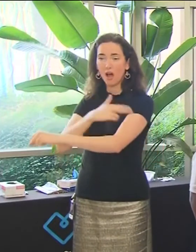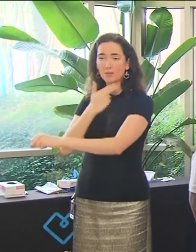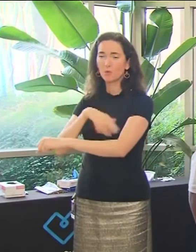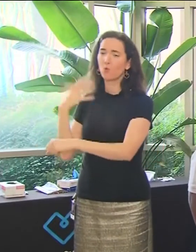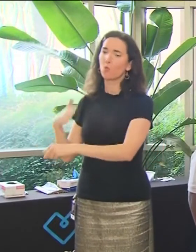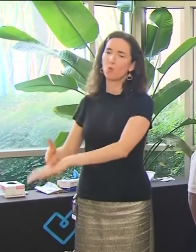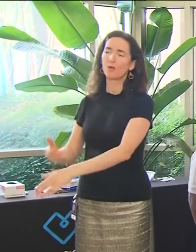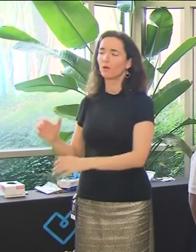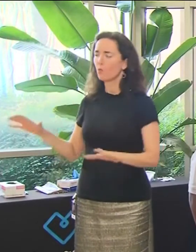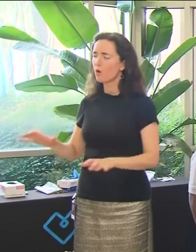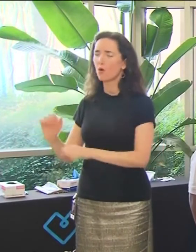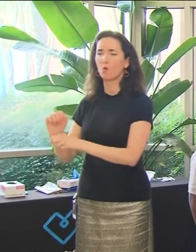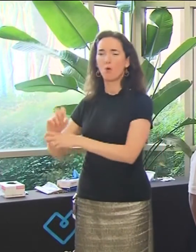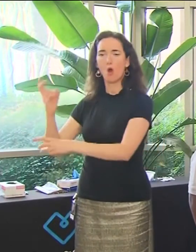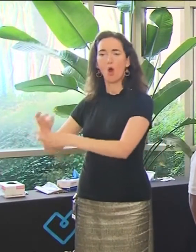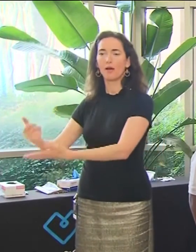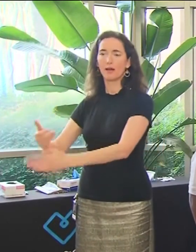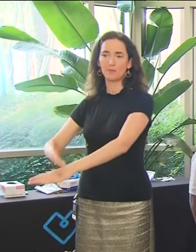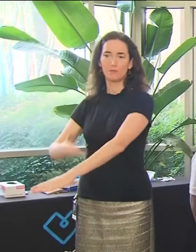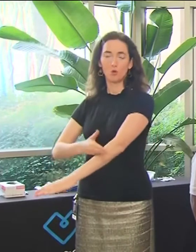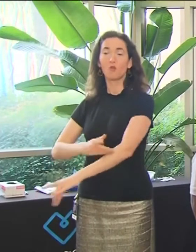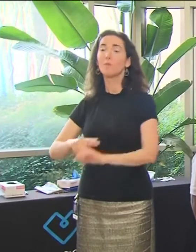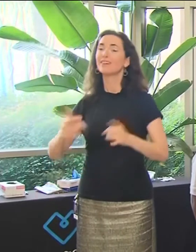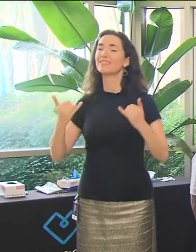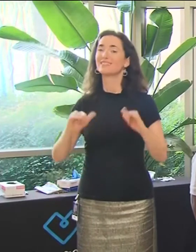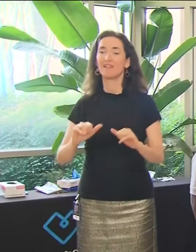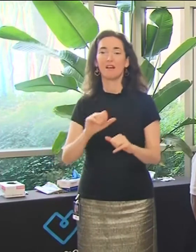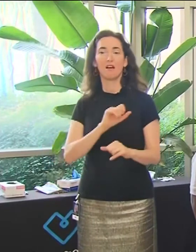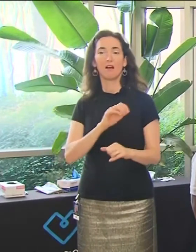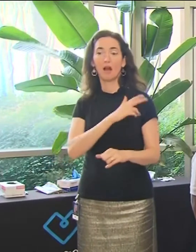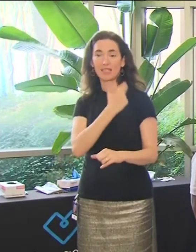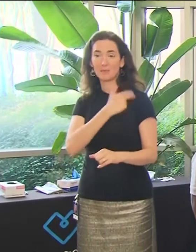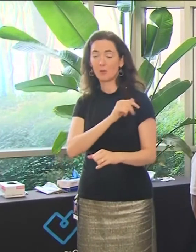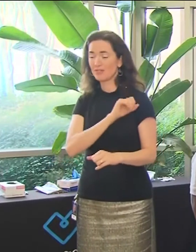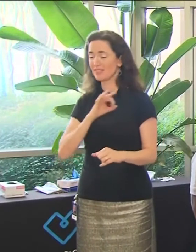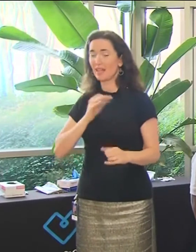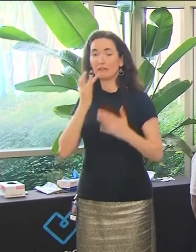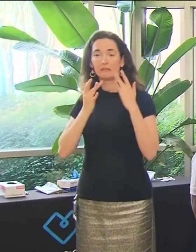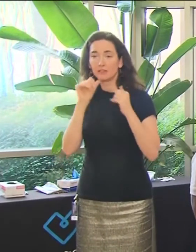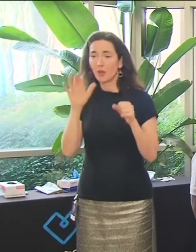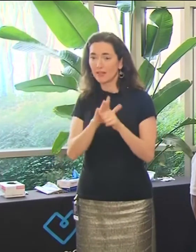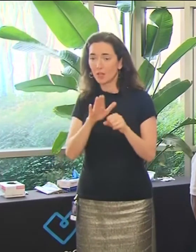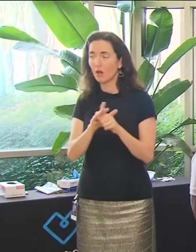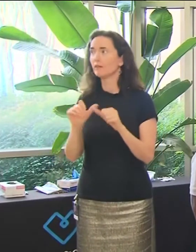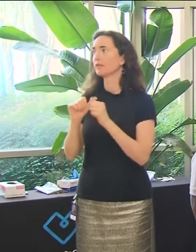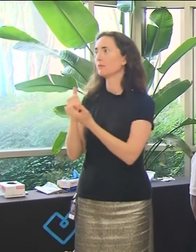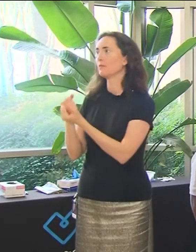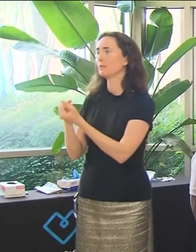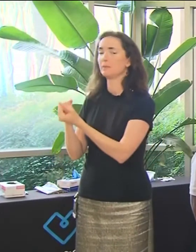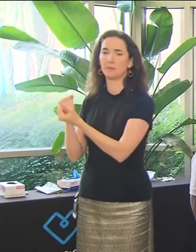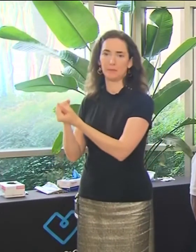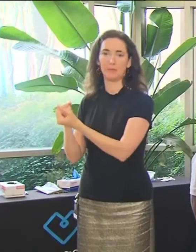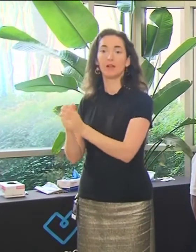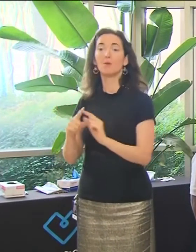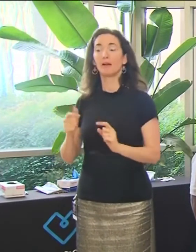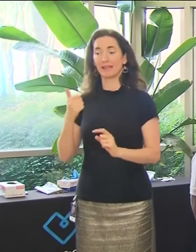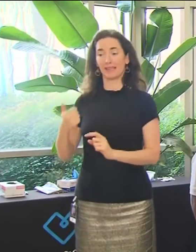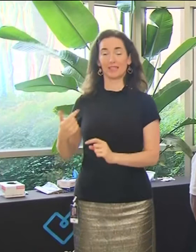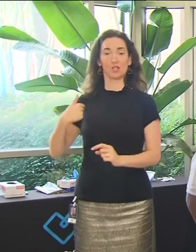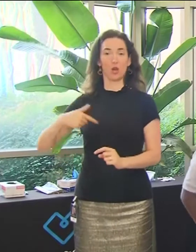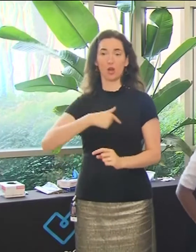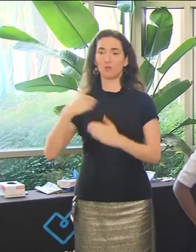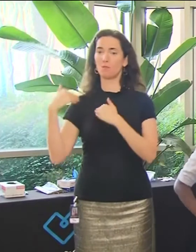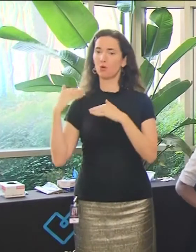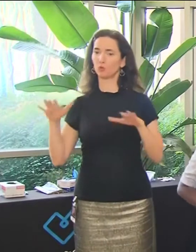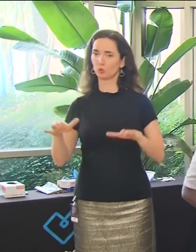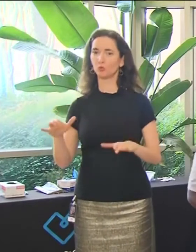still not out of the woods. We know our hospitals still struggle with staffing, and we want to continue to assist them in those efforts. But I think it's up to each of us to do our part as well.